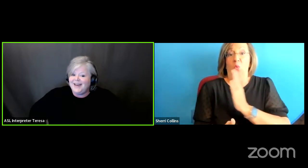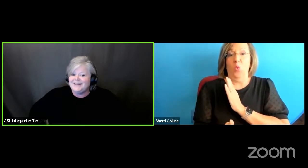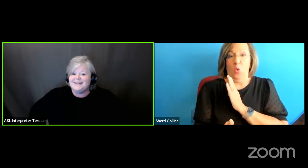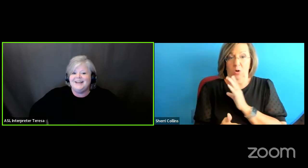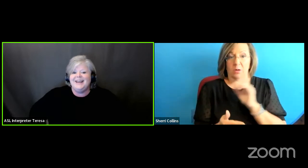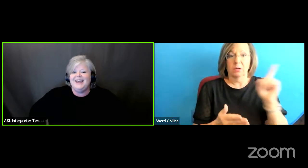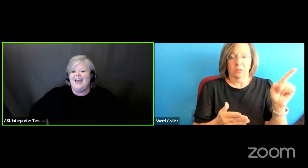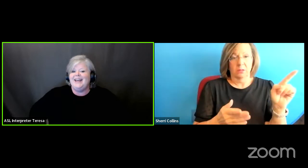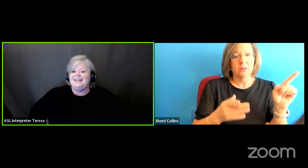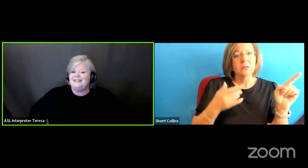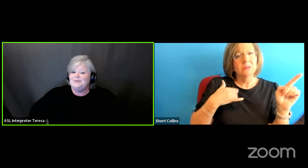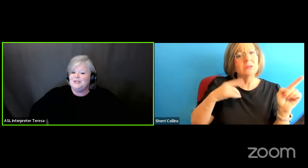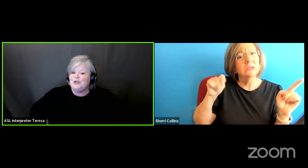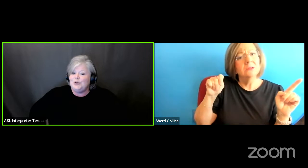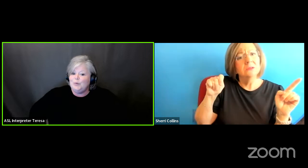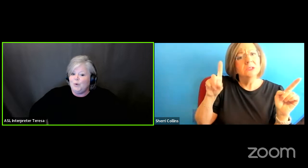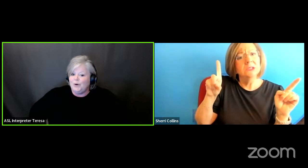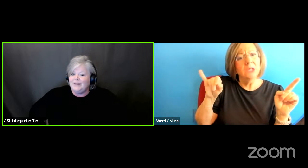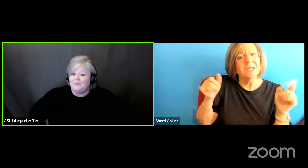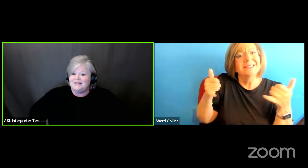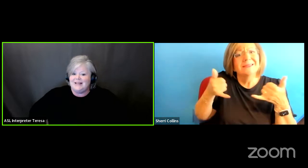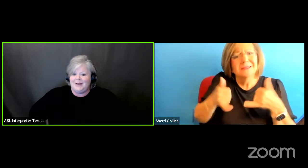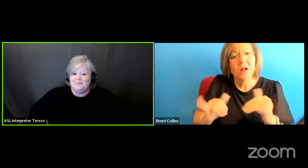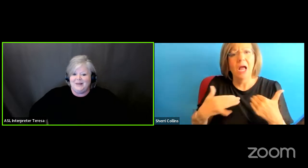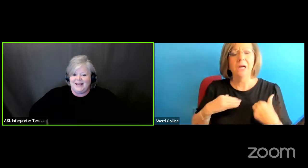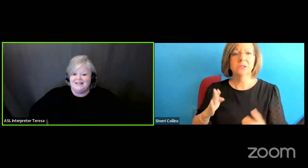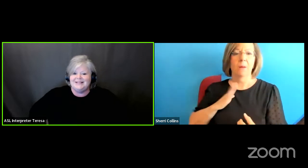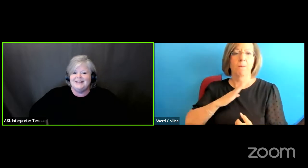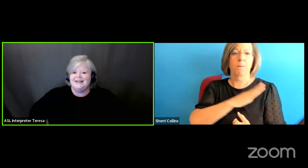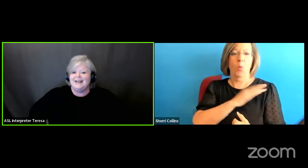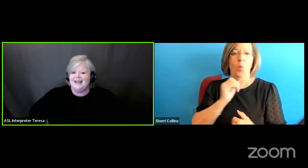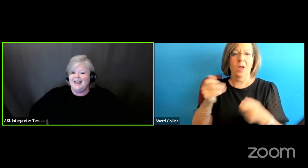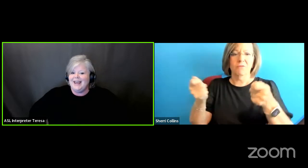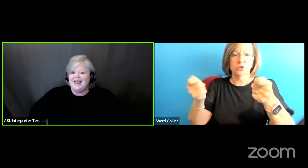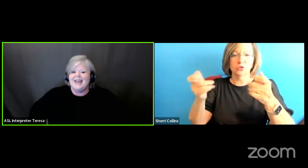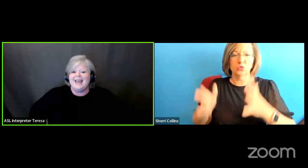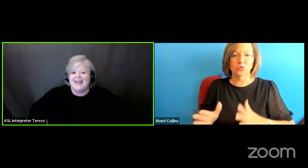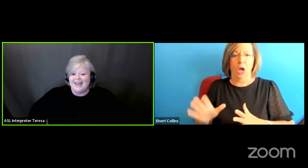invited to that. And this was a new board that was set in place.